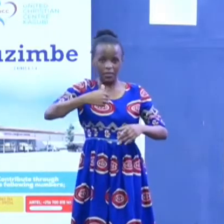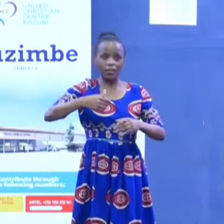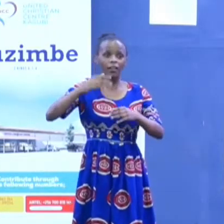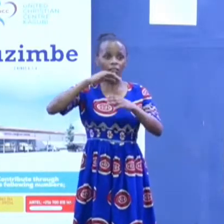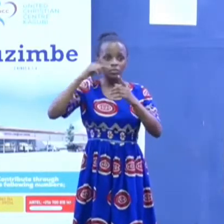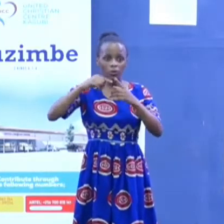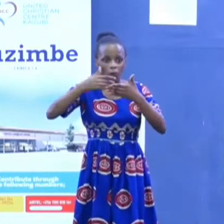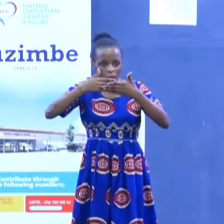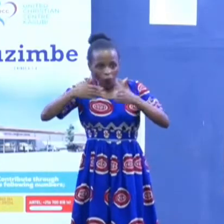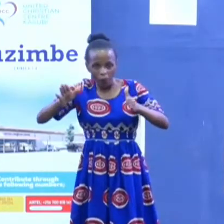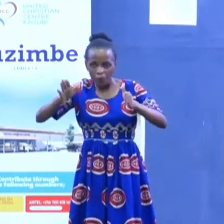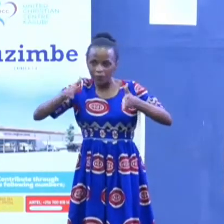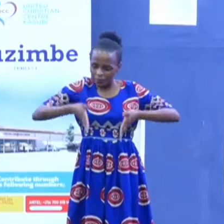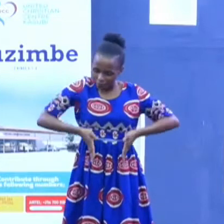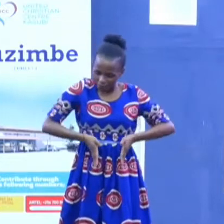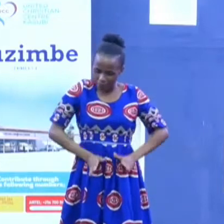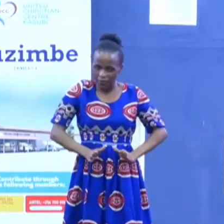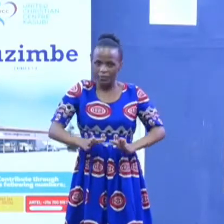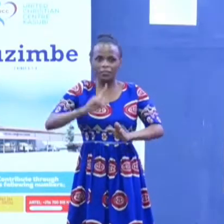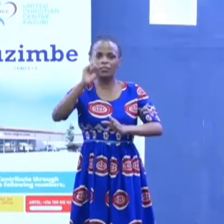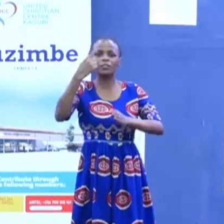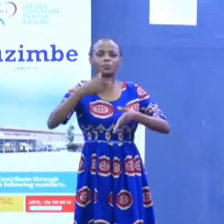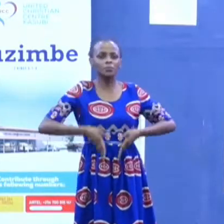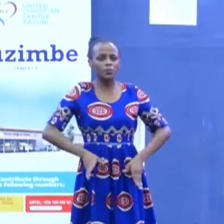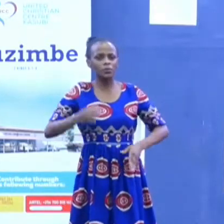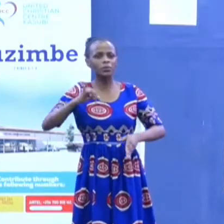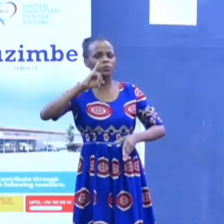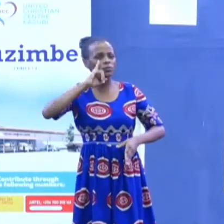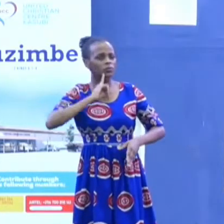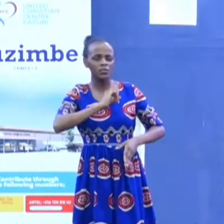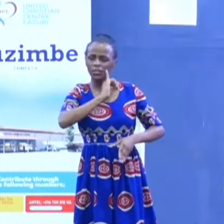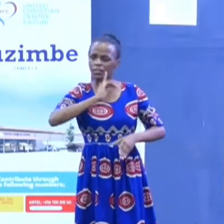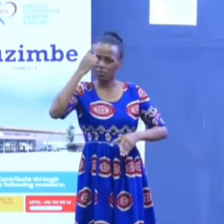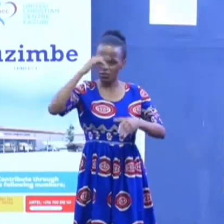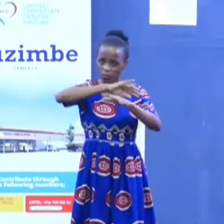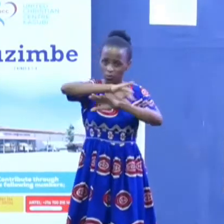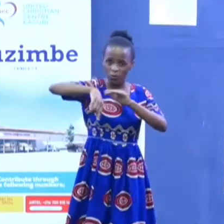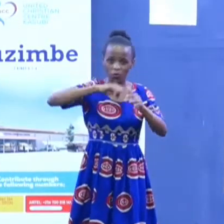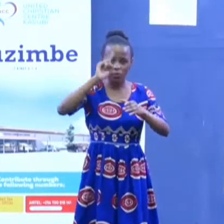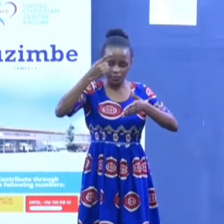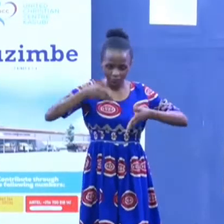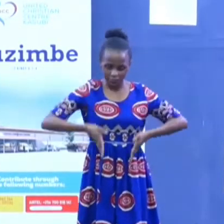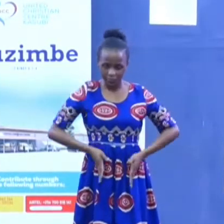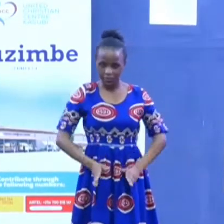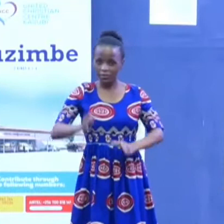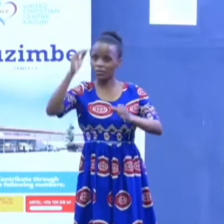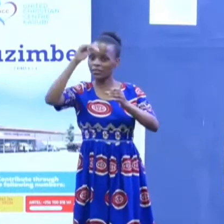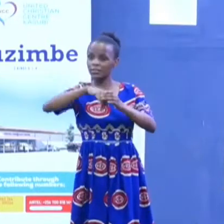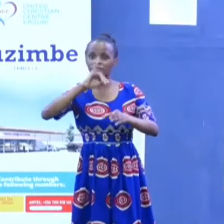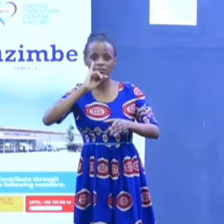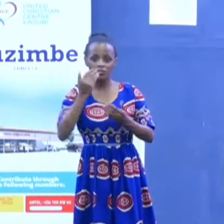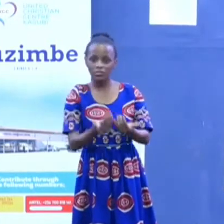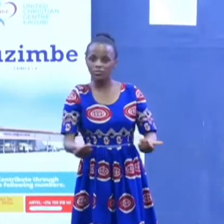who opened the womb, the firstborn of all the children of Israel. Verse 17, for all the firstborn among the children of Israel are